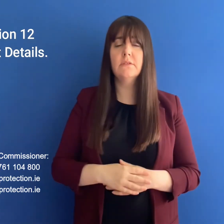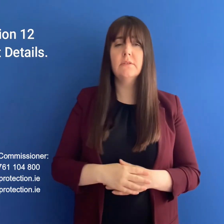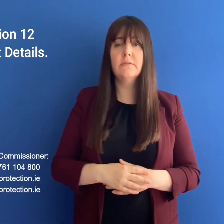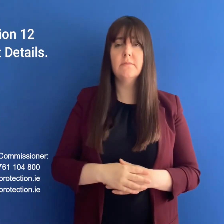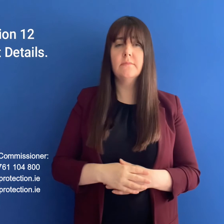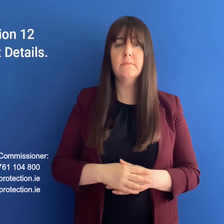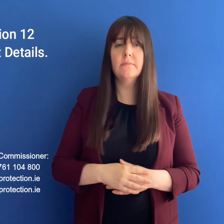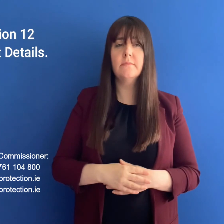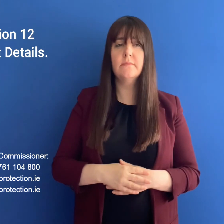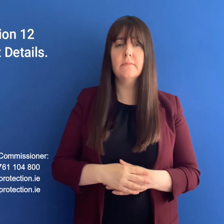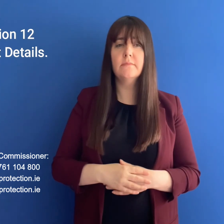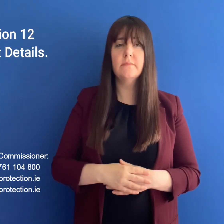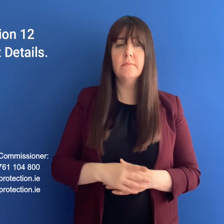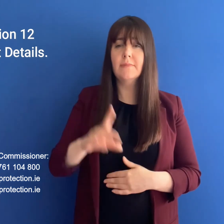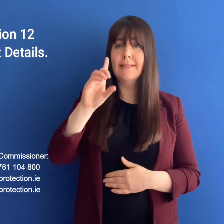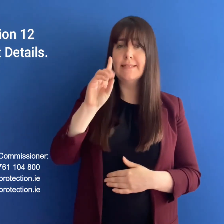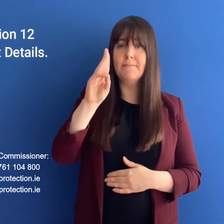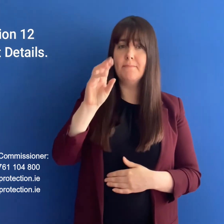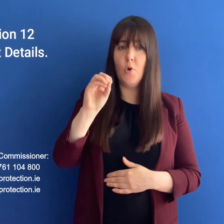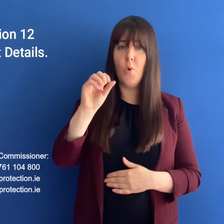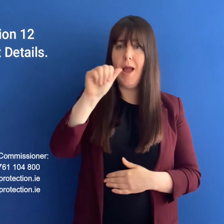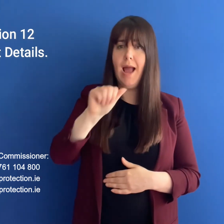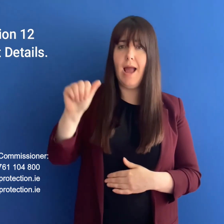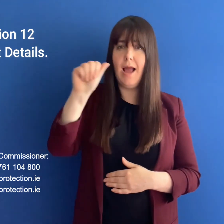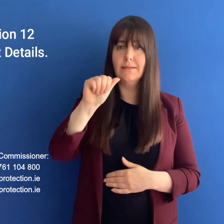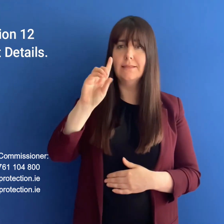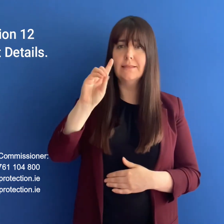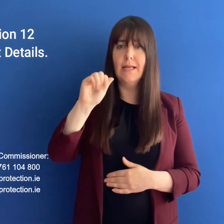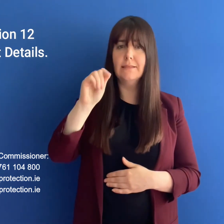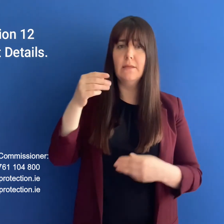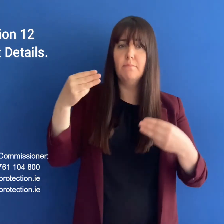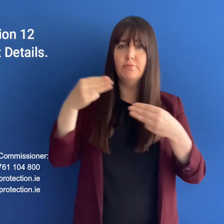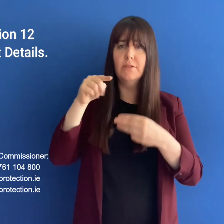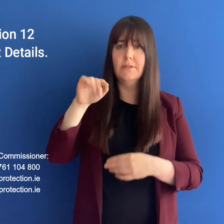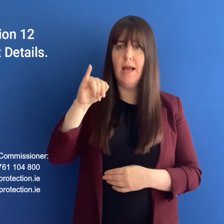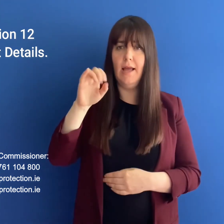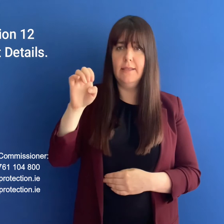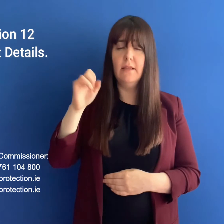Contact details for the Data Protection Commissioner can now be seen on screen.